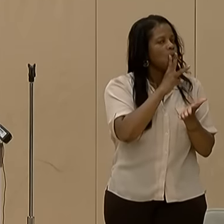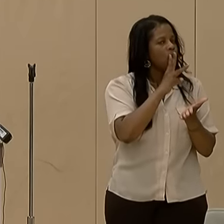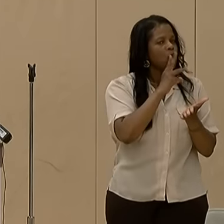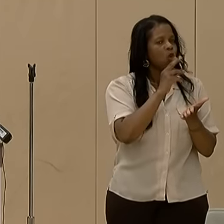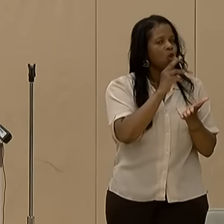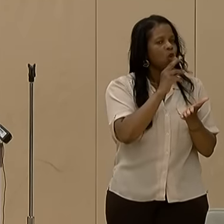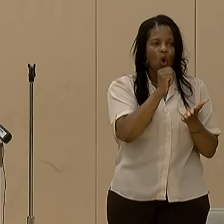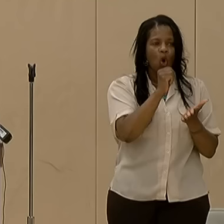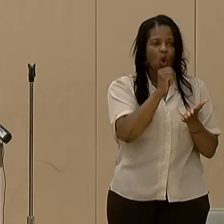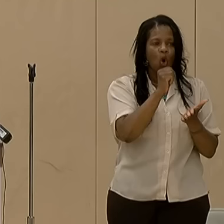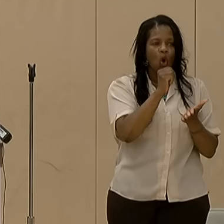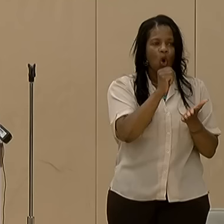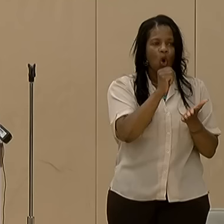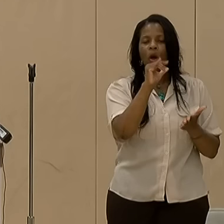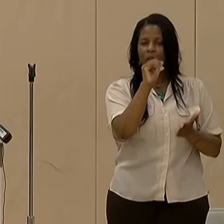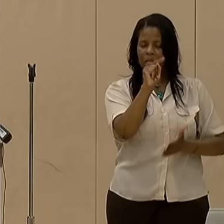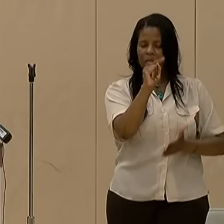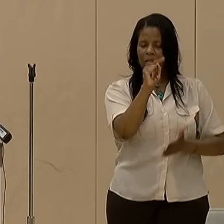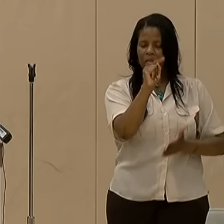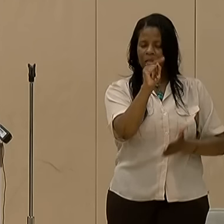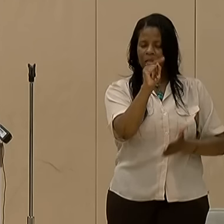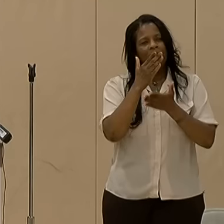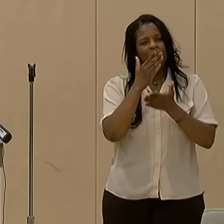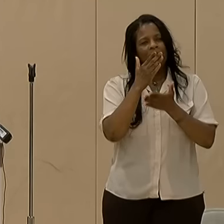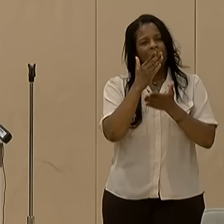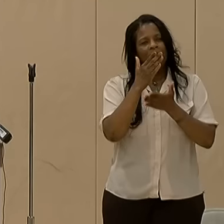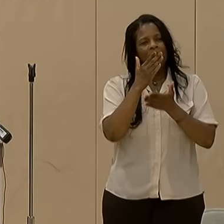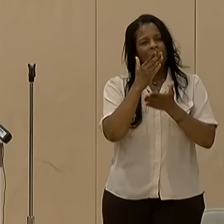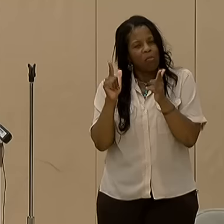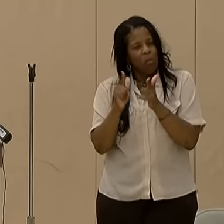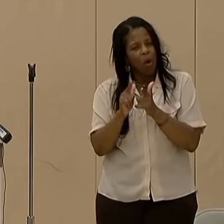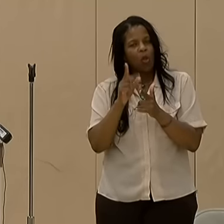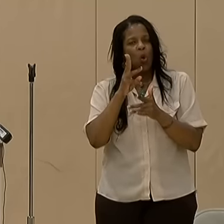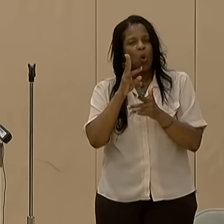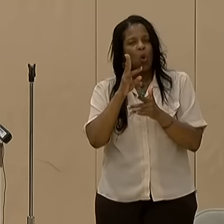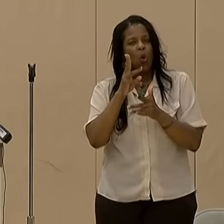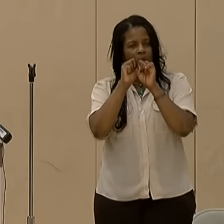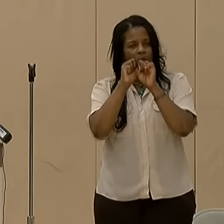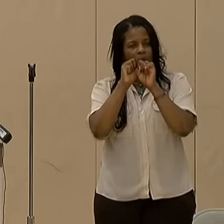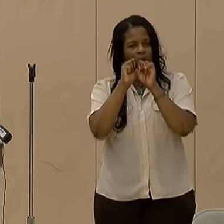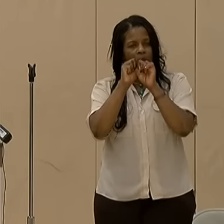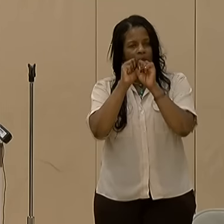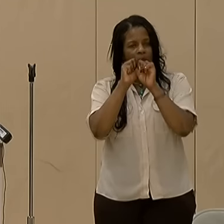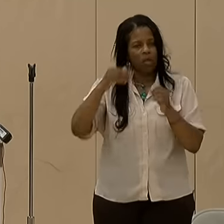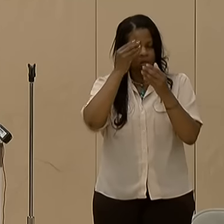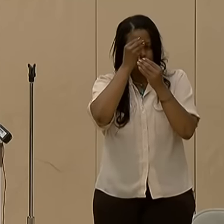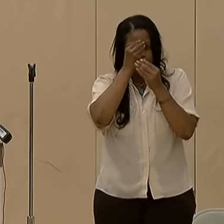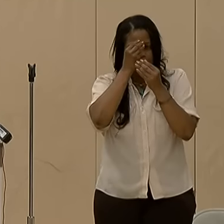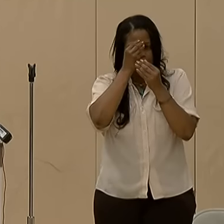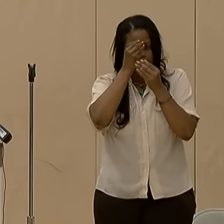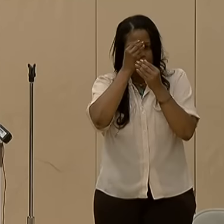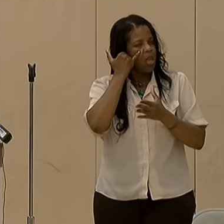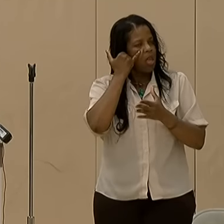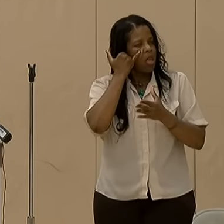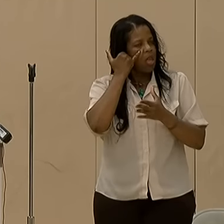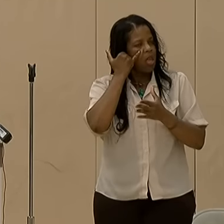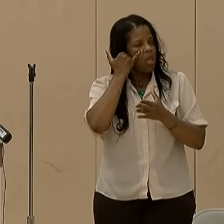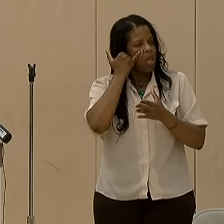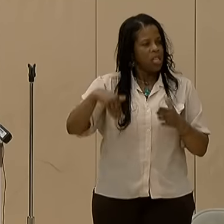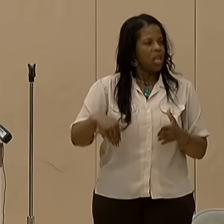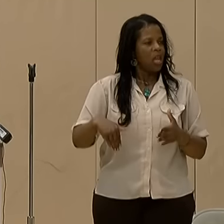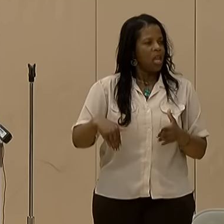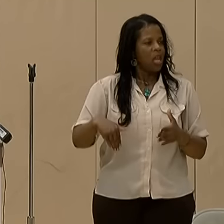it. There are some smaller water systems that have not been notified, but you can assume, even if you haven't received the